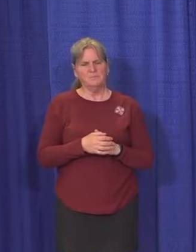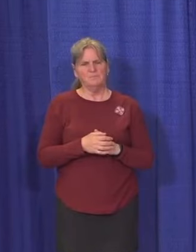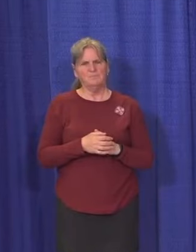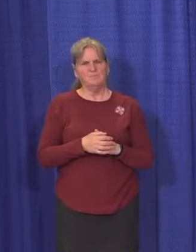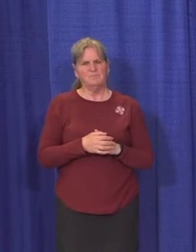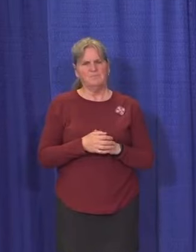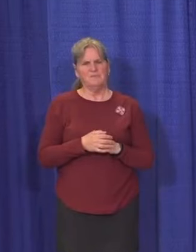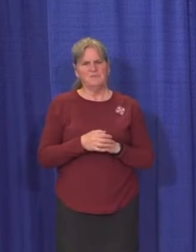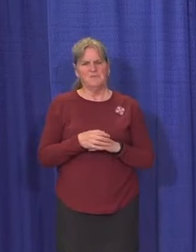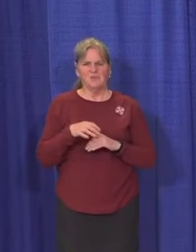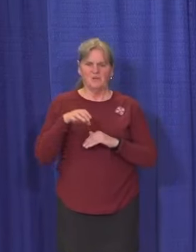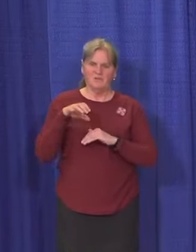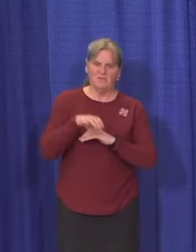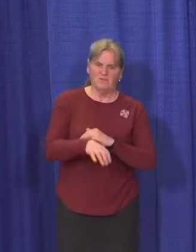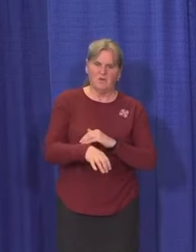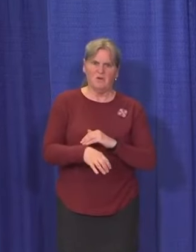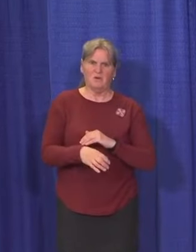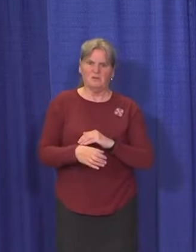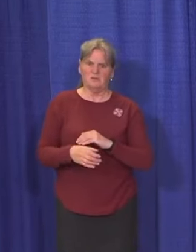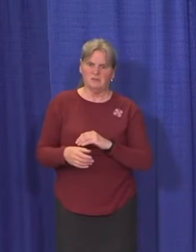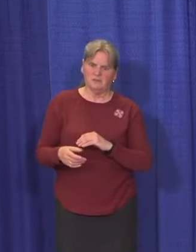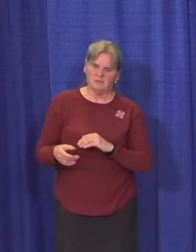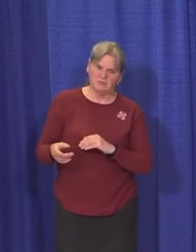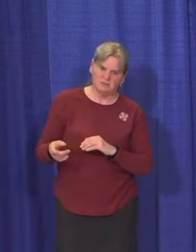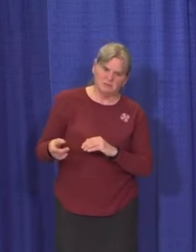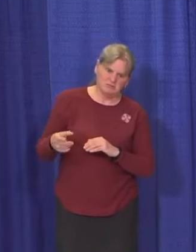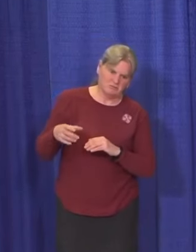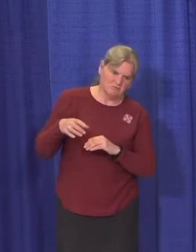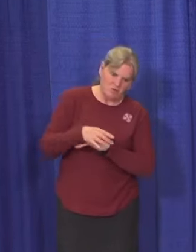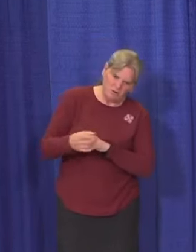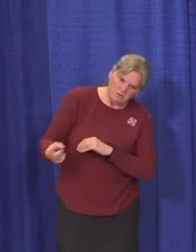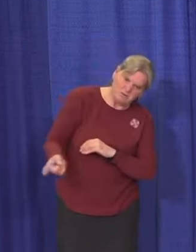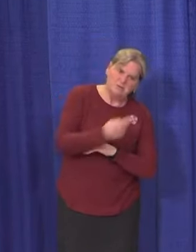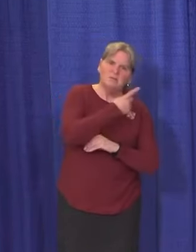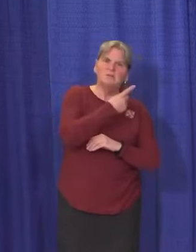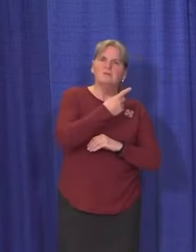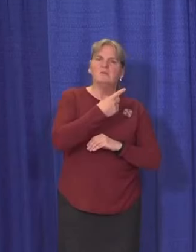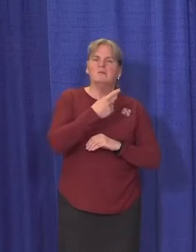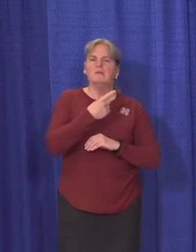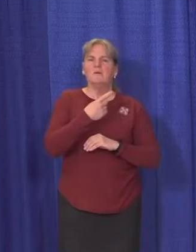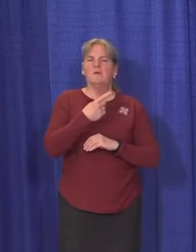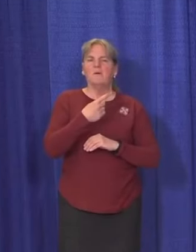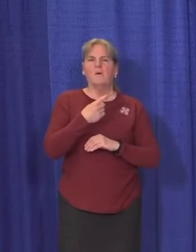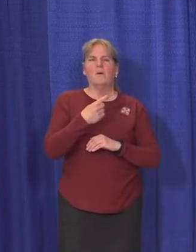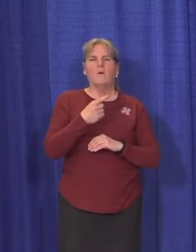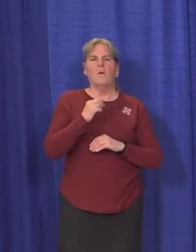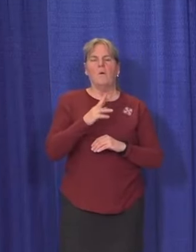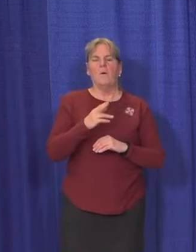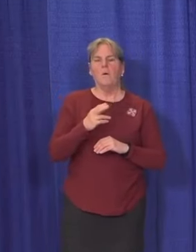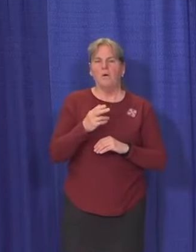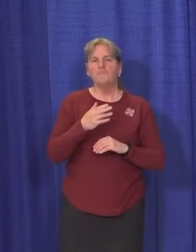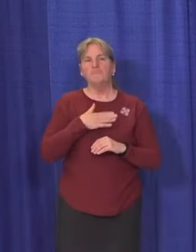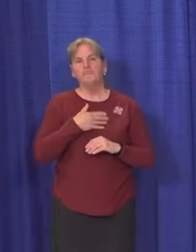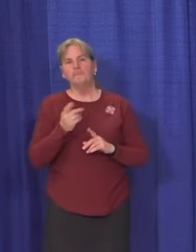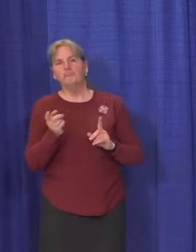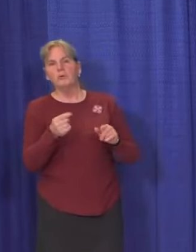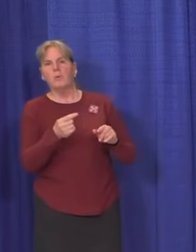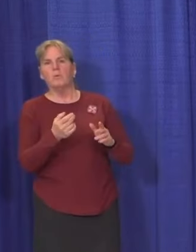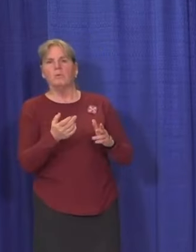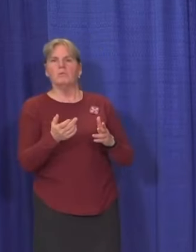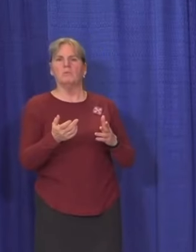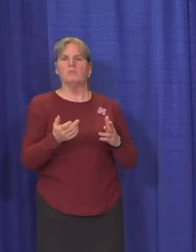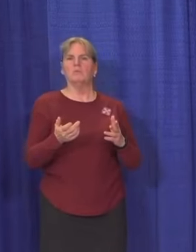pushing people or coercing more than they might otherwise have gone. And I think our approach is